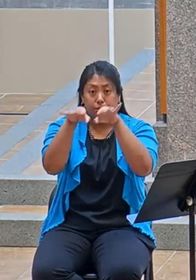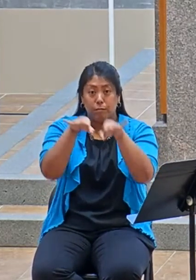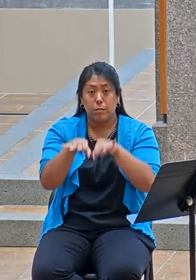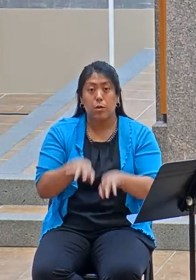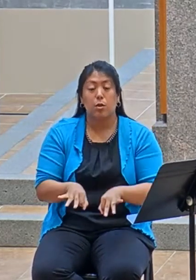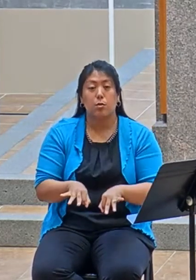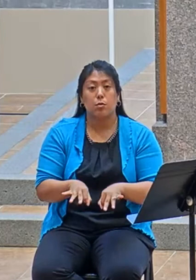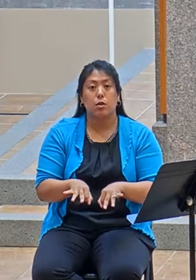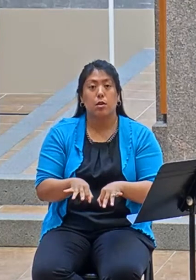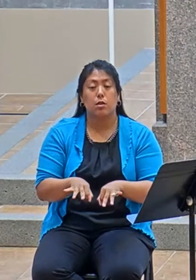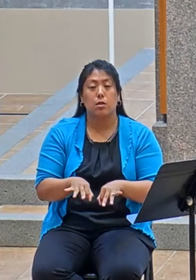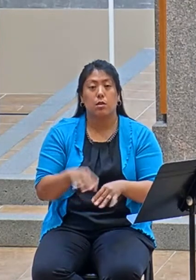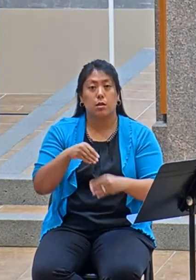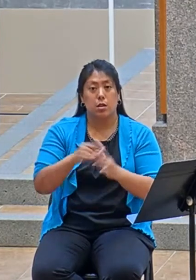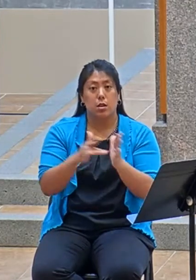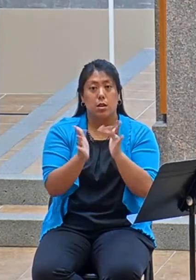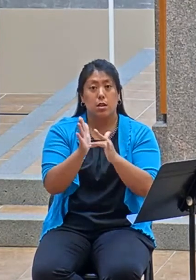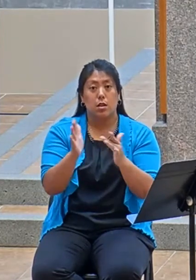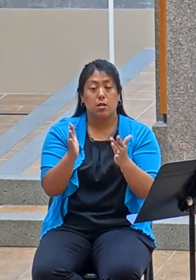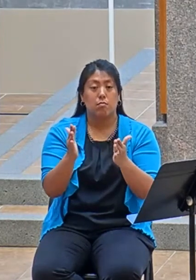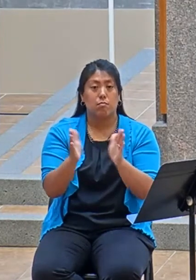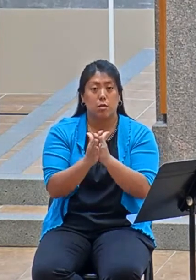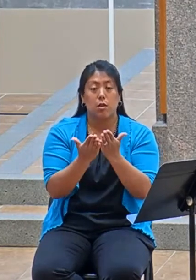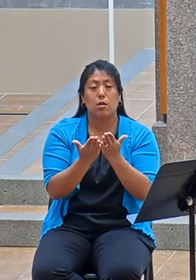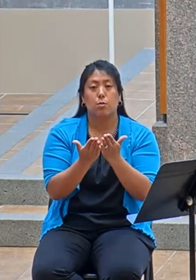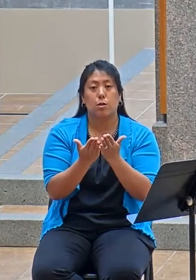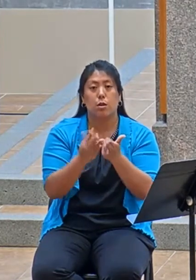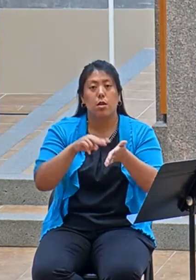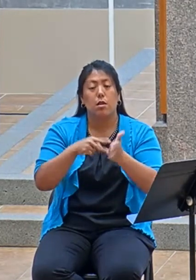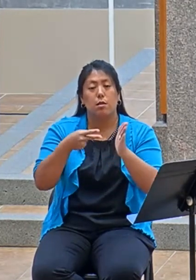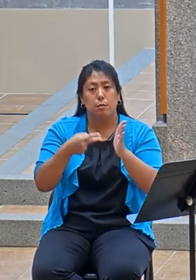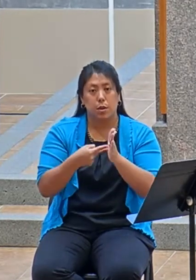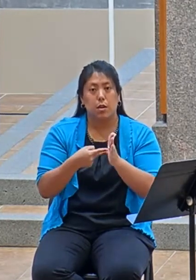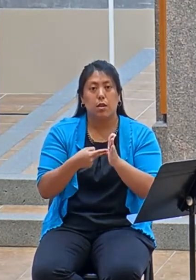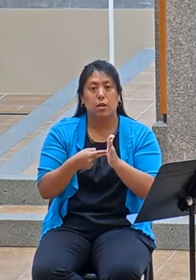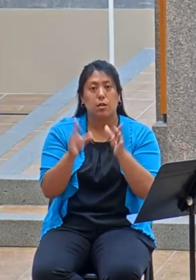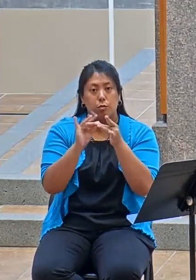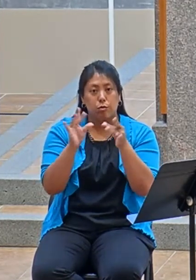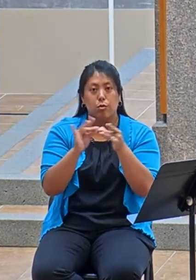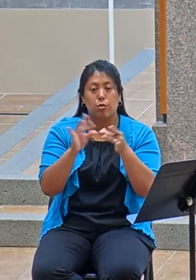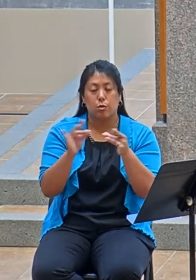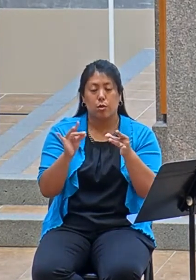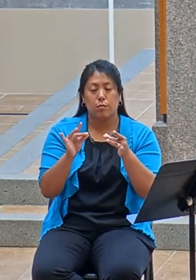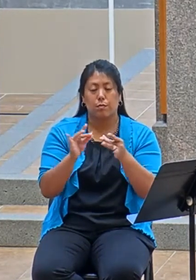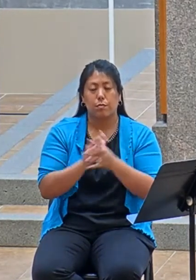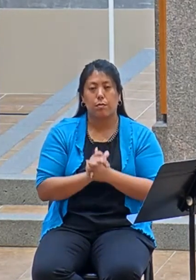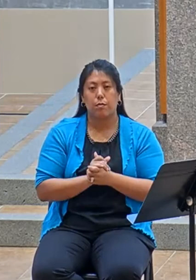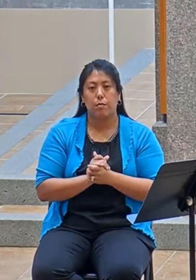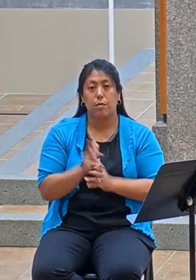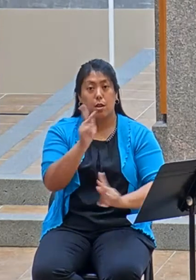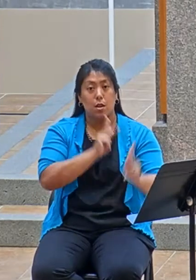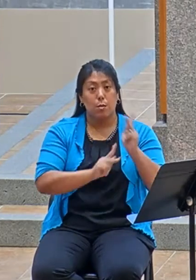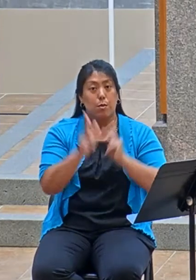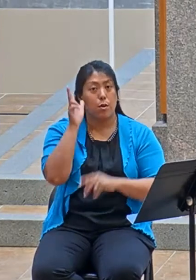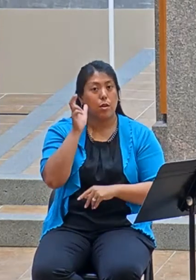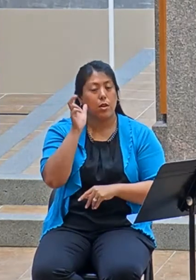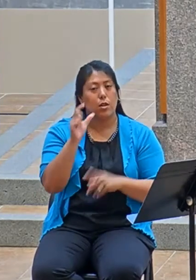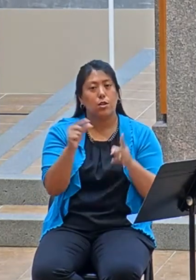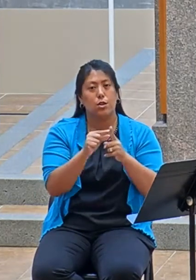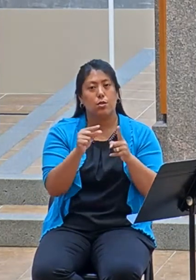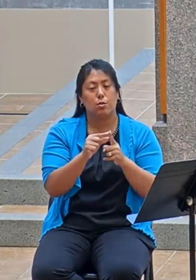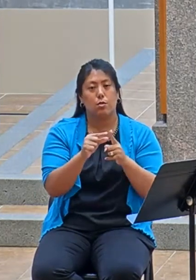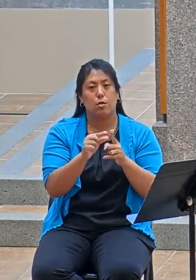explains in the longer version what the parable is about. The people that heard those words lived in a